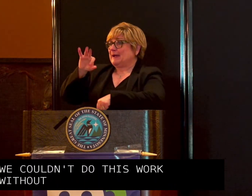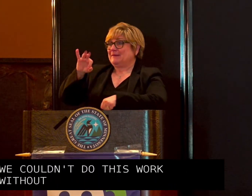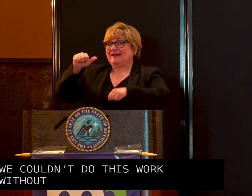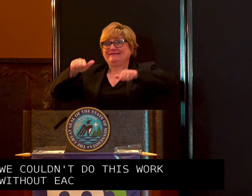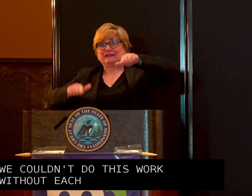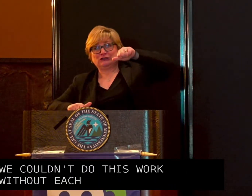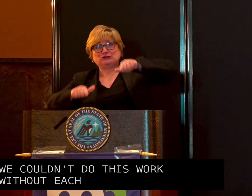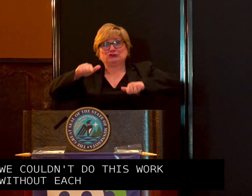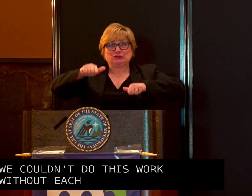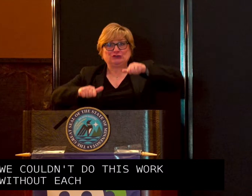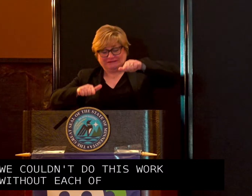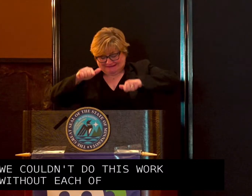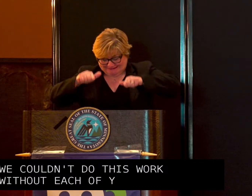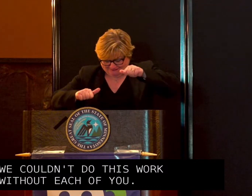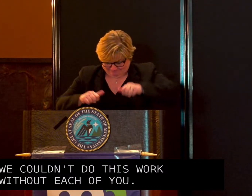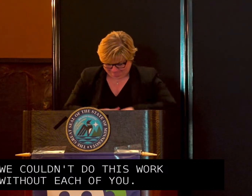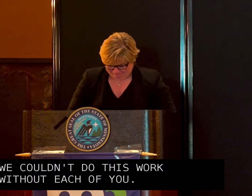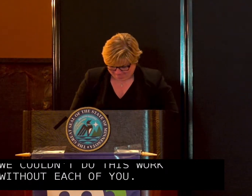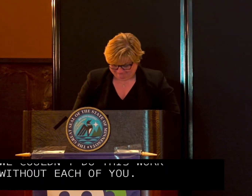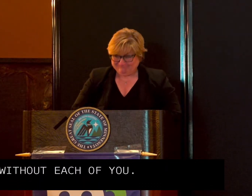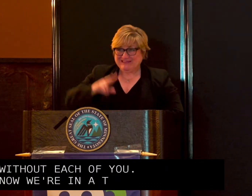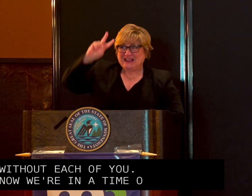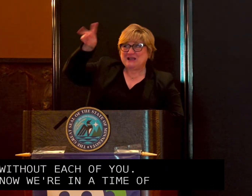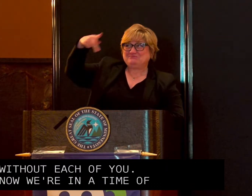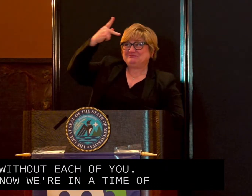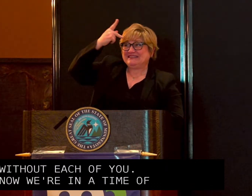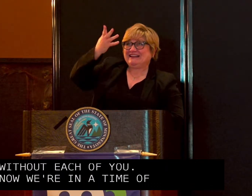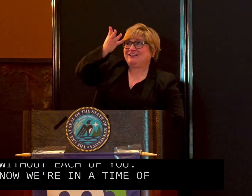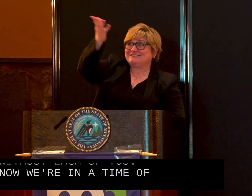Now, we're in a time of uncertainty.